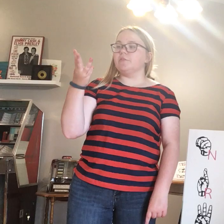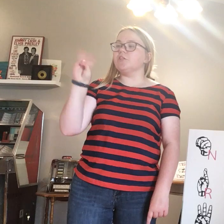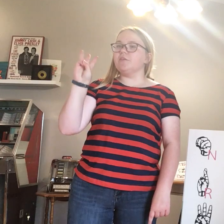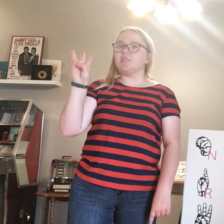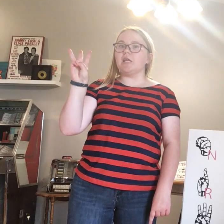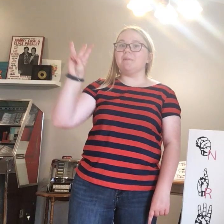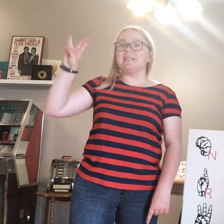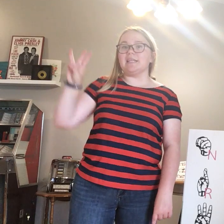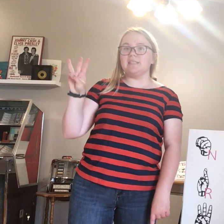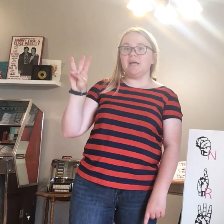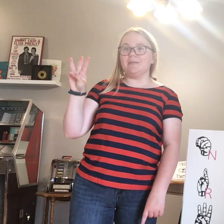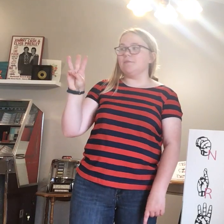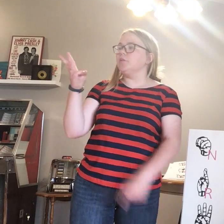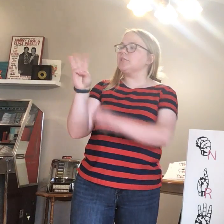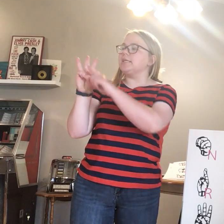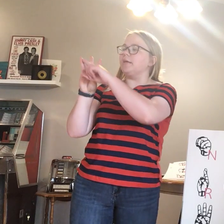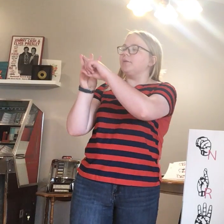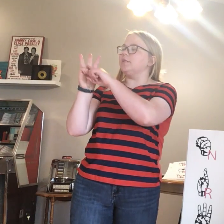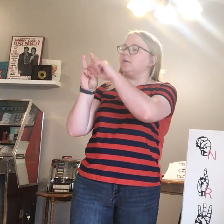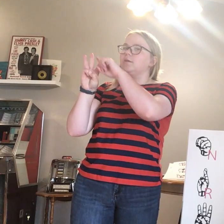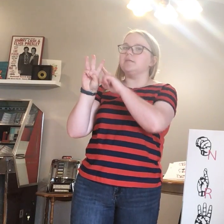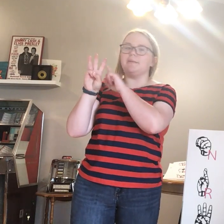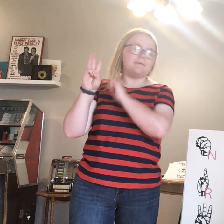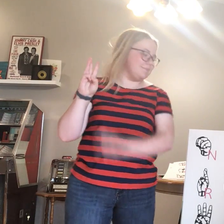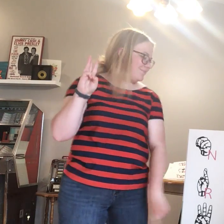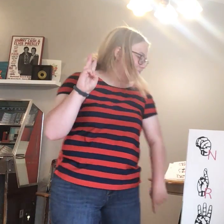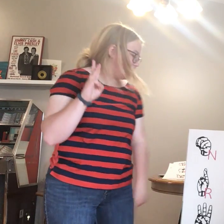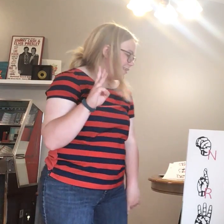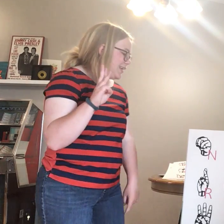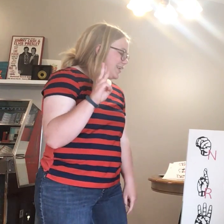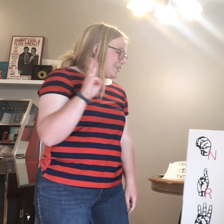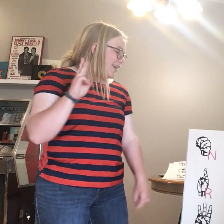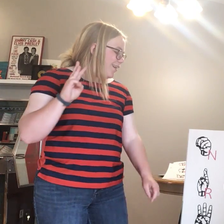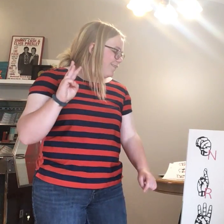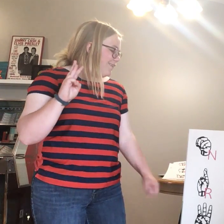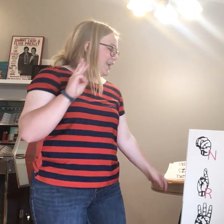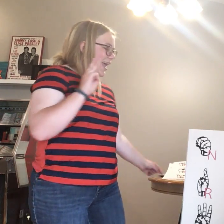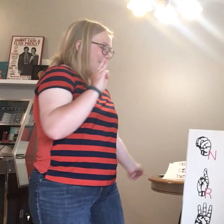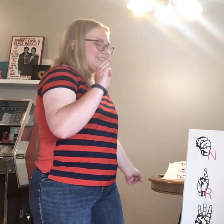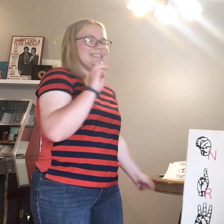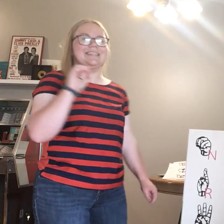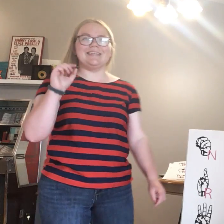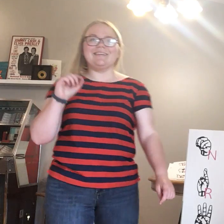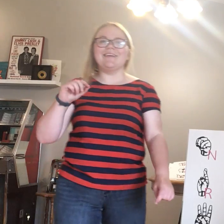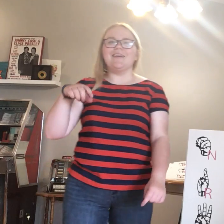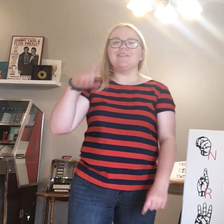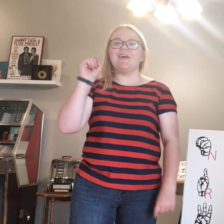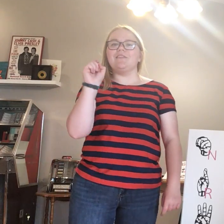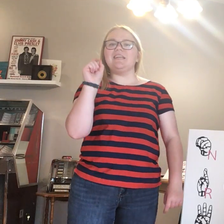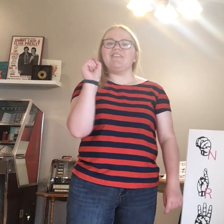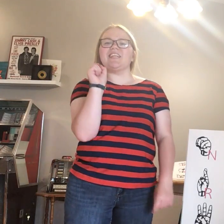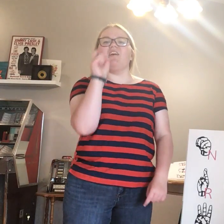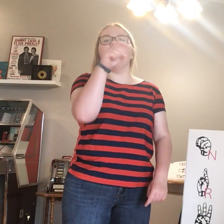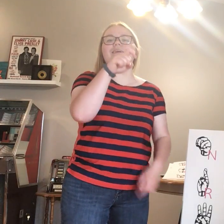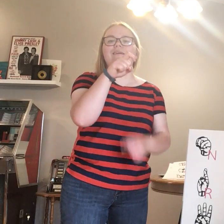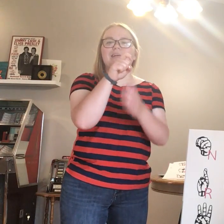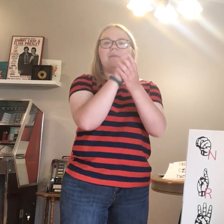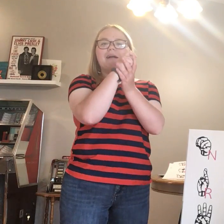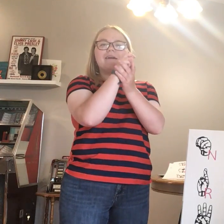3 fingers up, that's a W. Looks like a W, see? W. Now, X. So think of it like a hook, like a pirate hook,